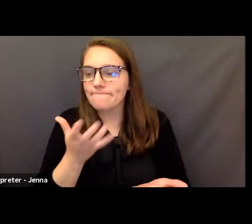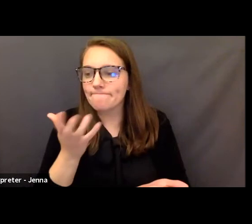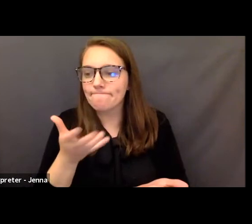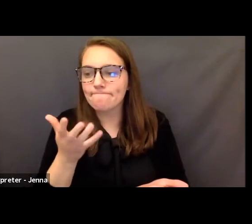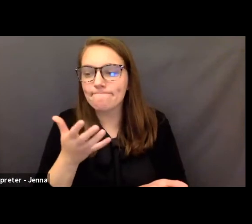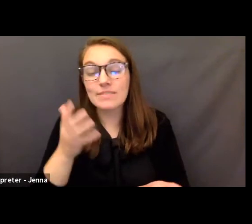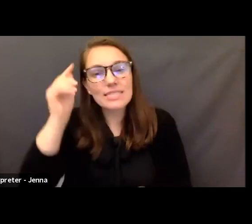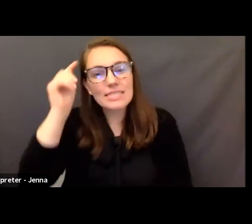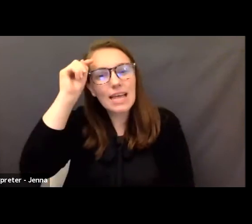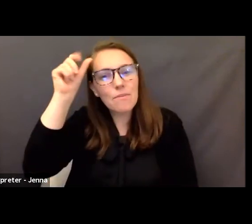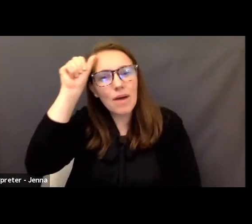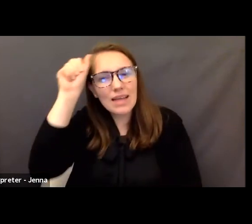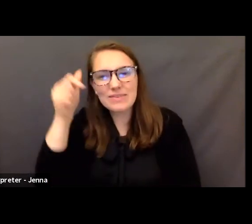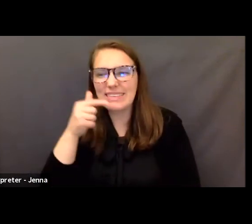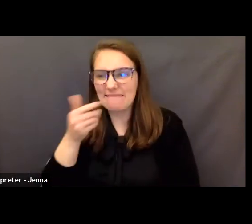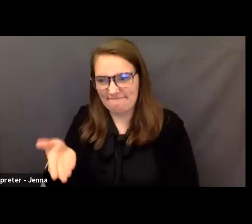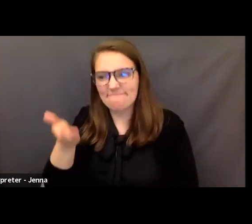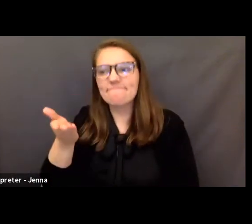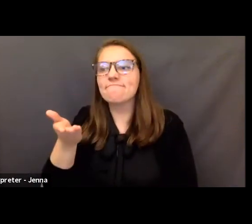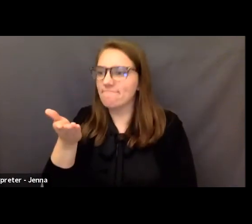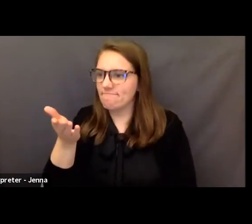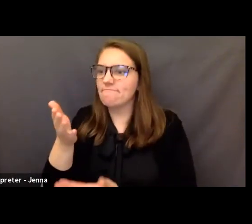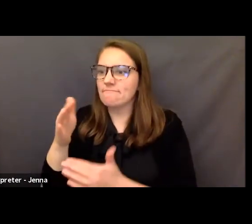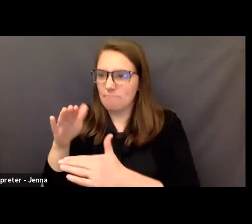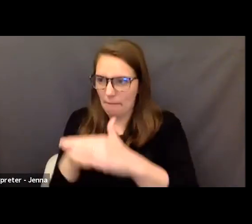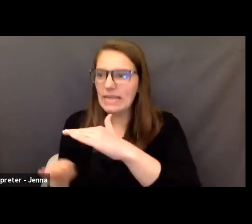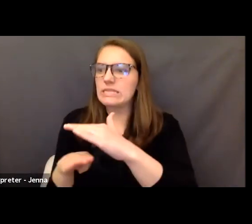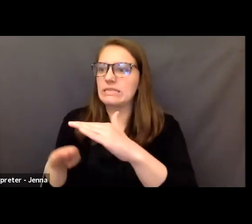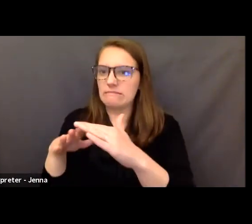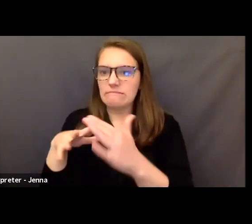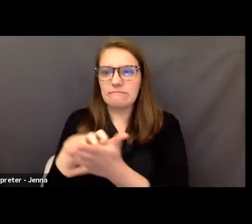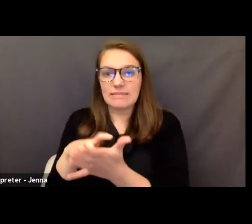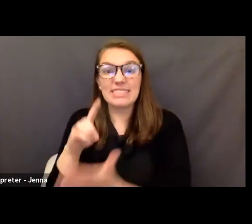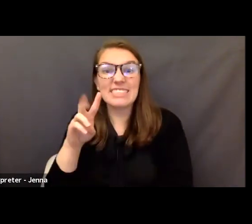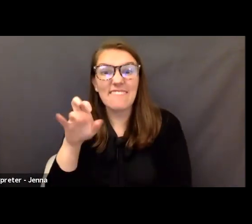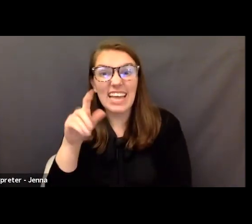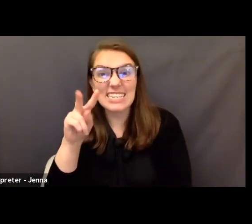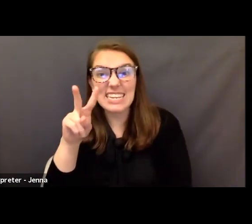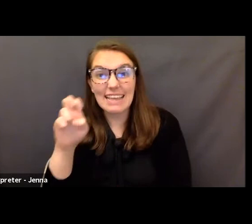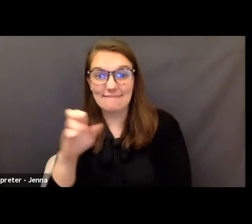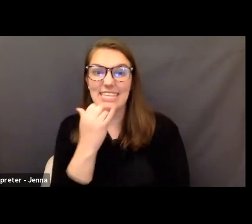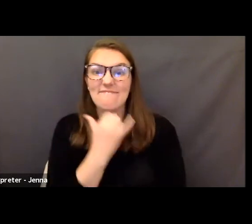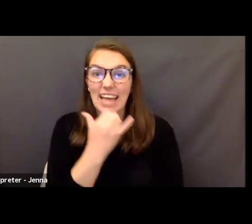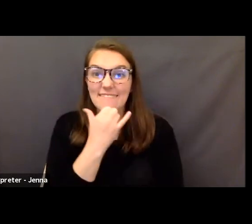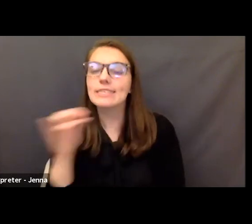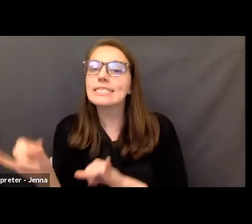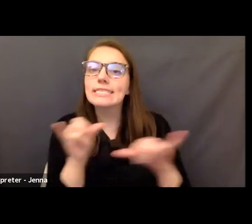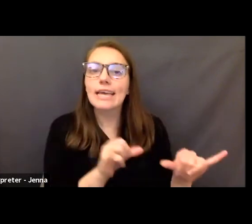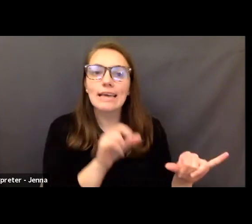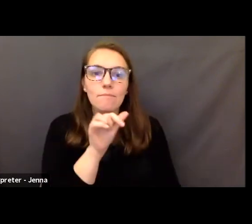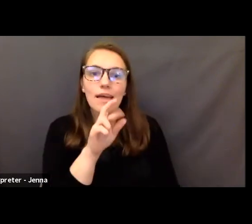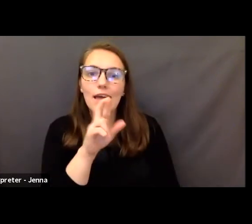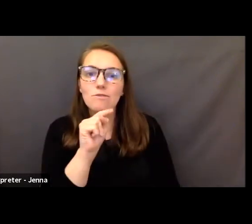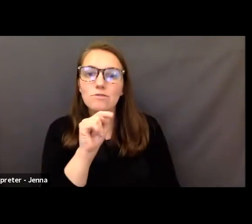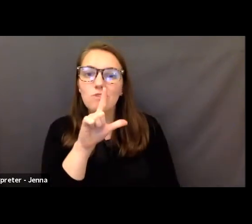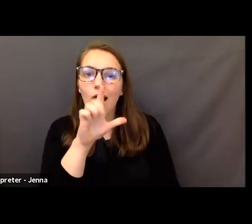the person is essentially defective, in the same way that Aristotle thought that the natural slave was essentially